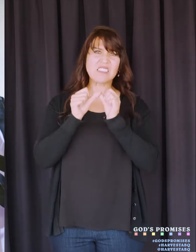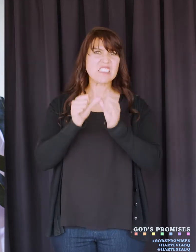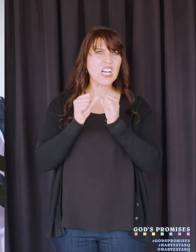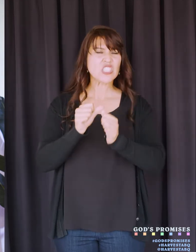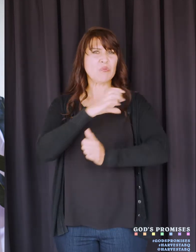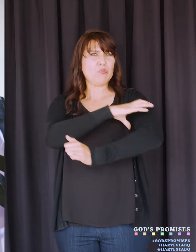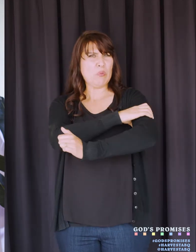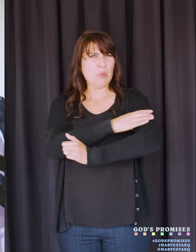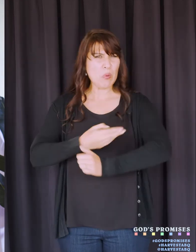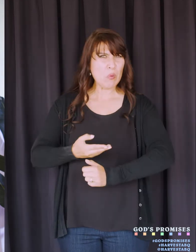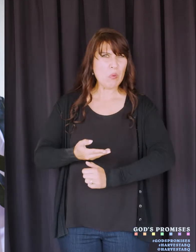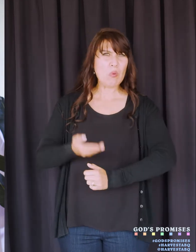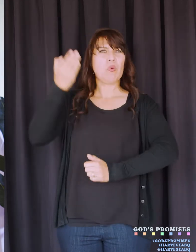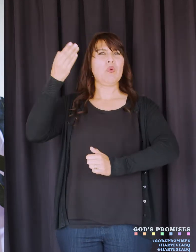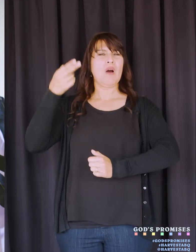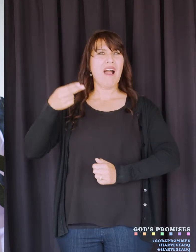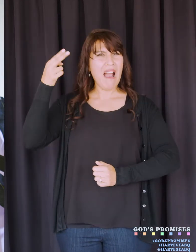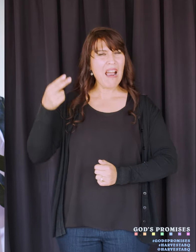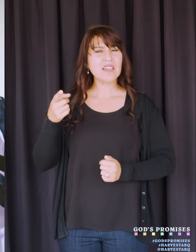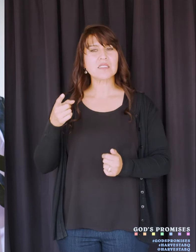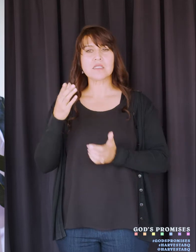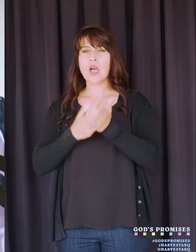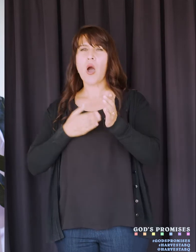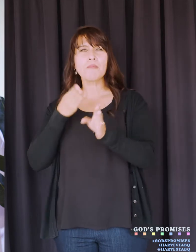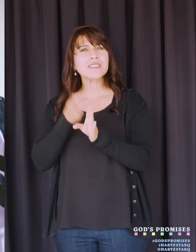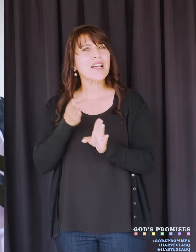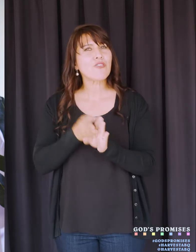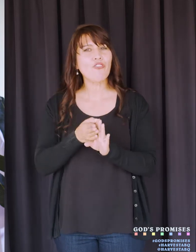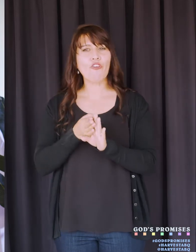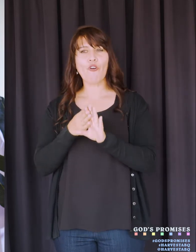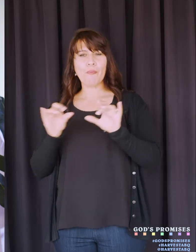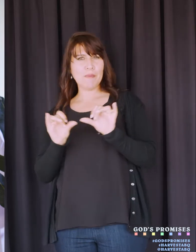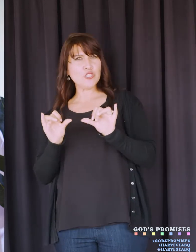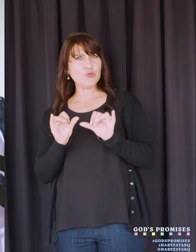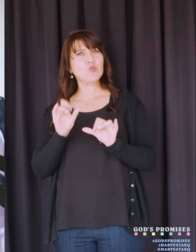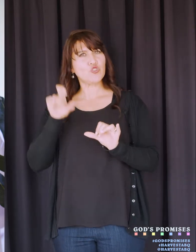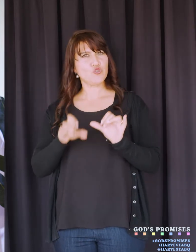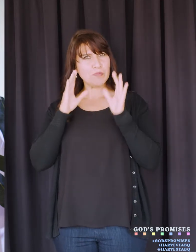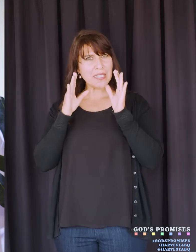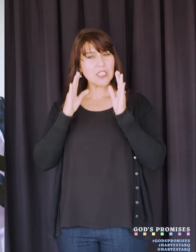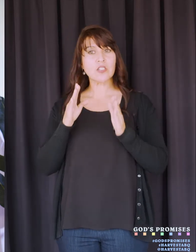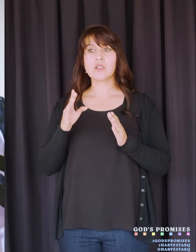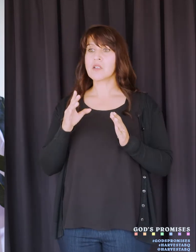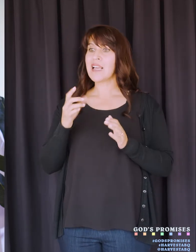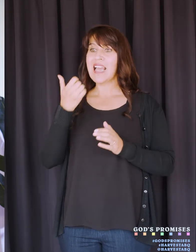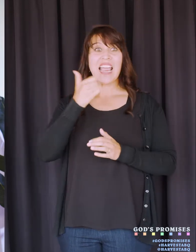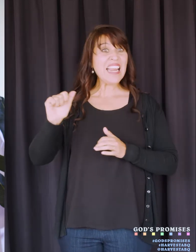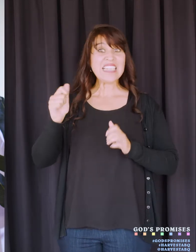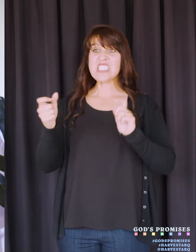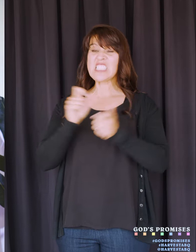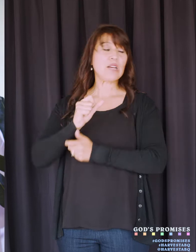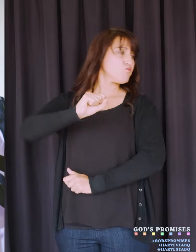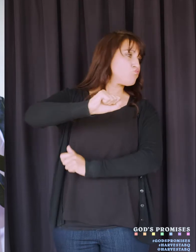is unexplainably high. There's some psychological gauges to pay attention to. I fight any change. I'm